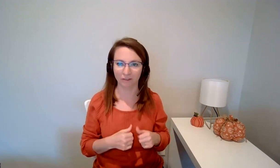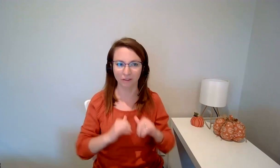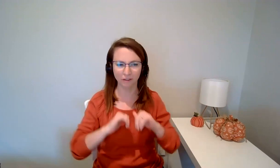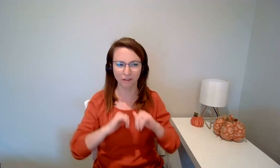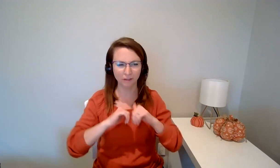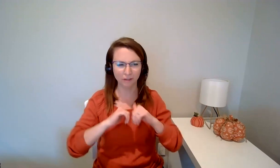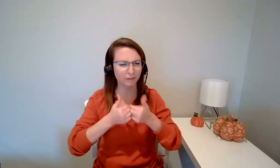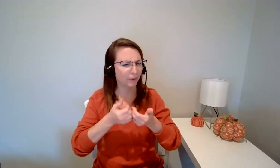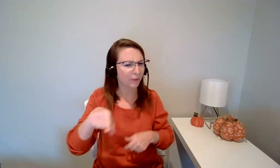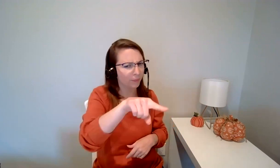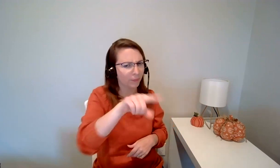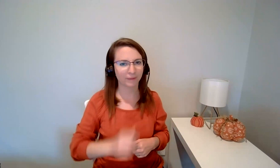answer.